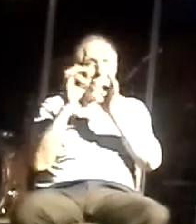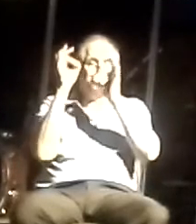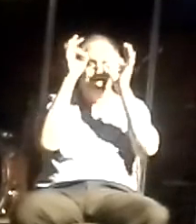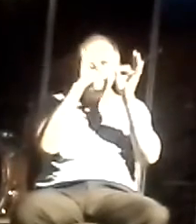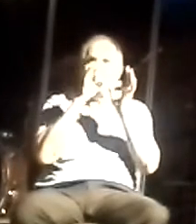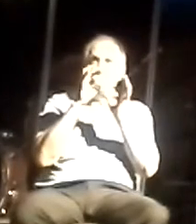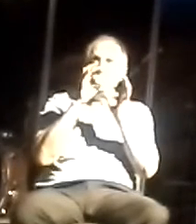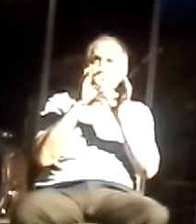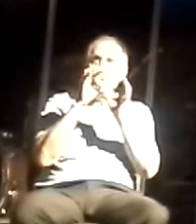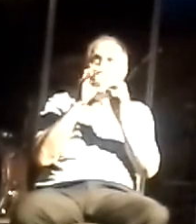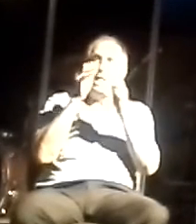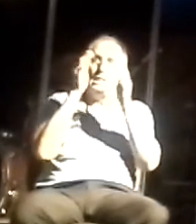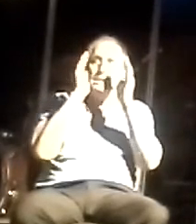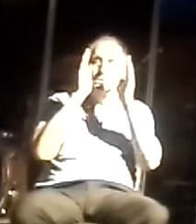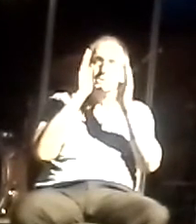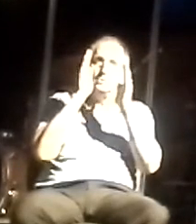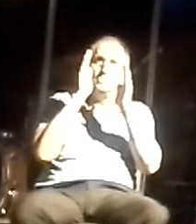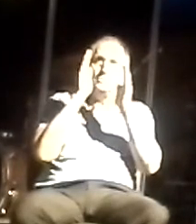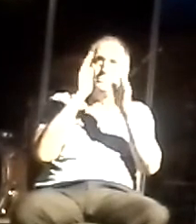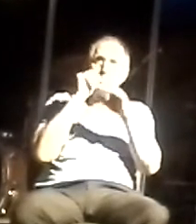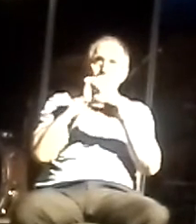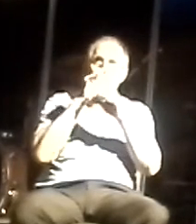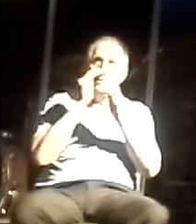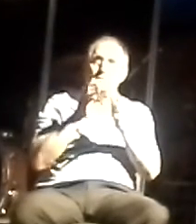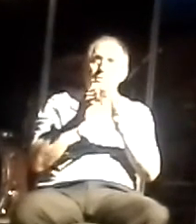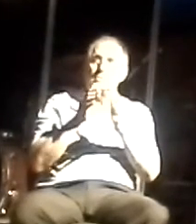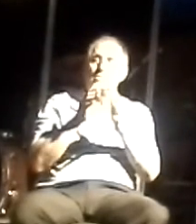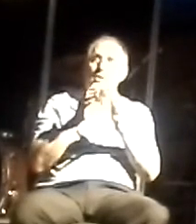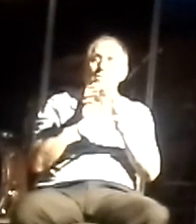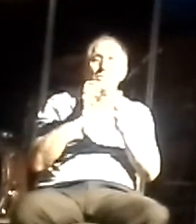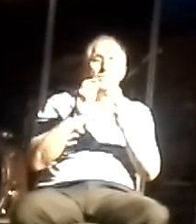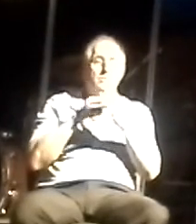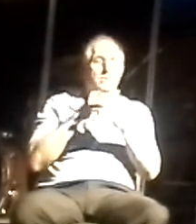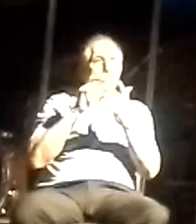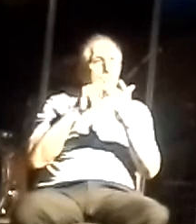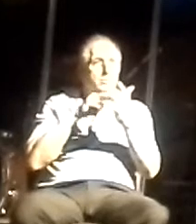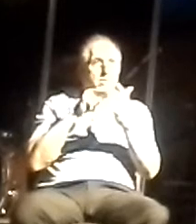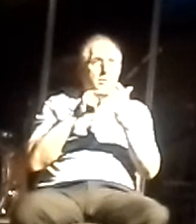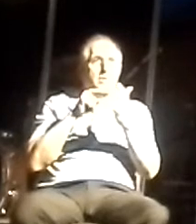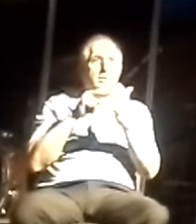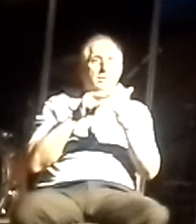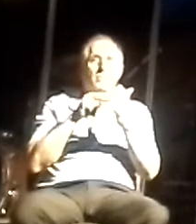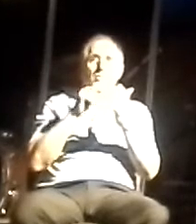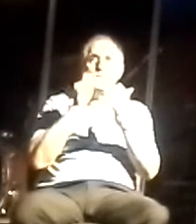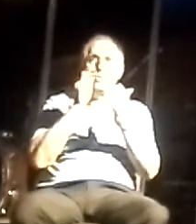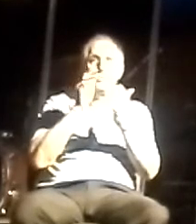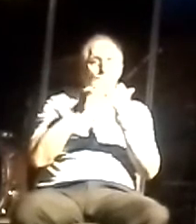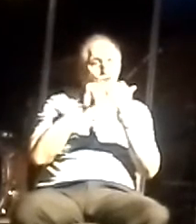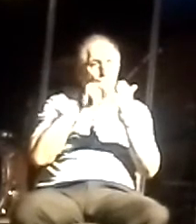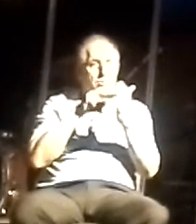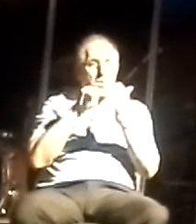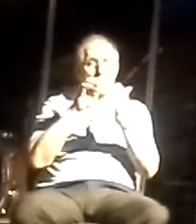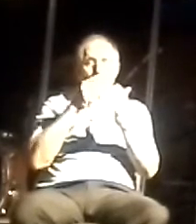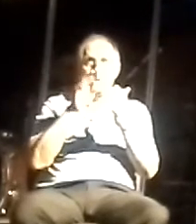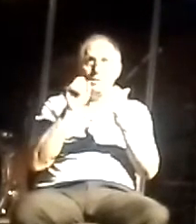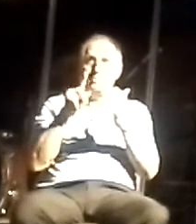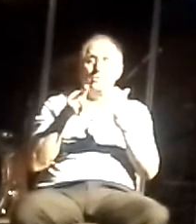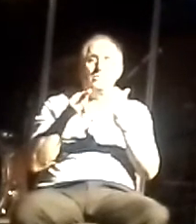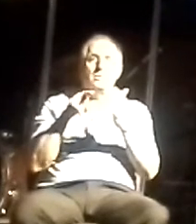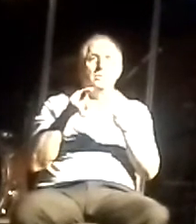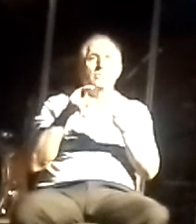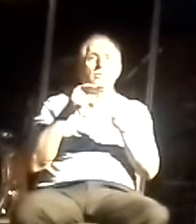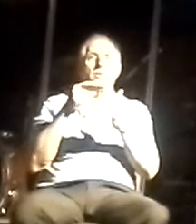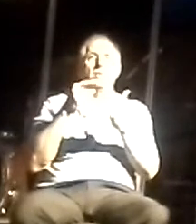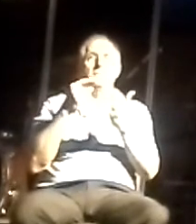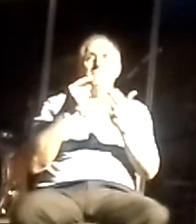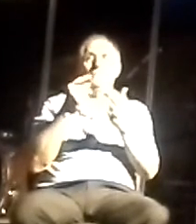who are in authority and listen to what they have to say. I'm going to start reading the Bible. I'm going to look through Matthew, Mark, Luke, and John. I'm going to read the Gospels and see what Jesus has to say for